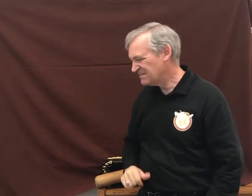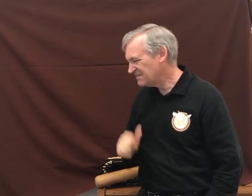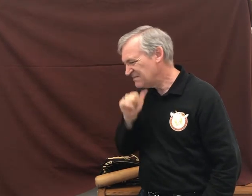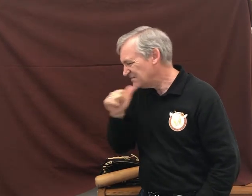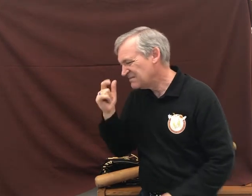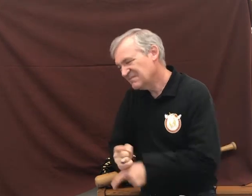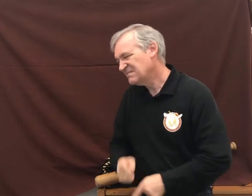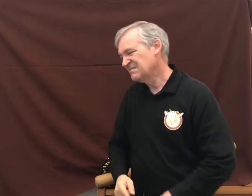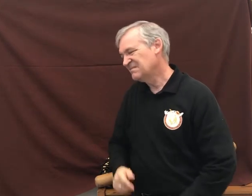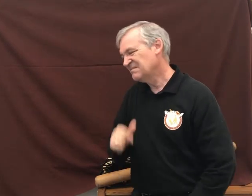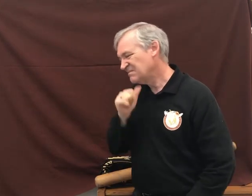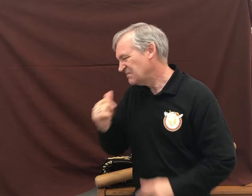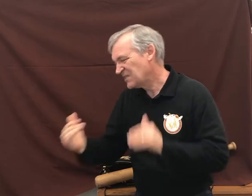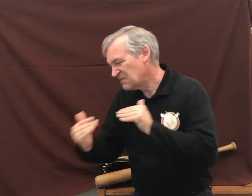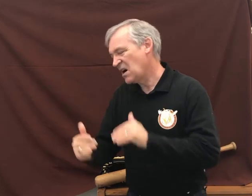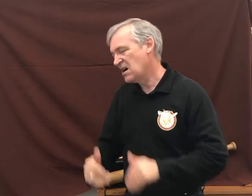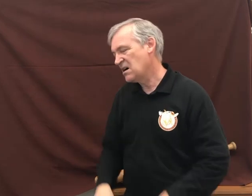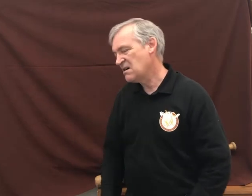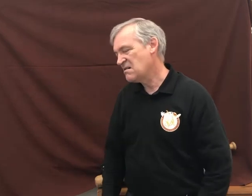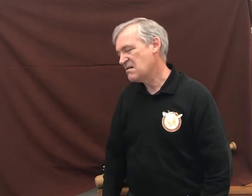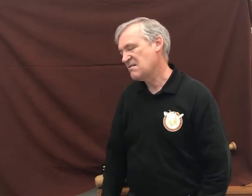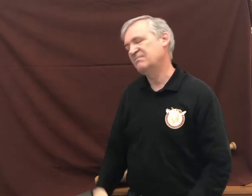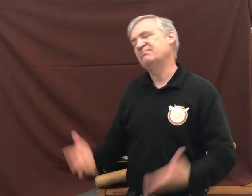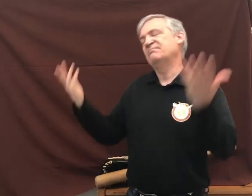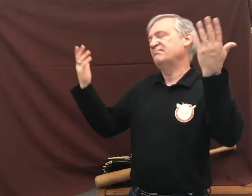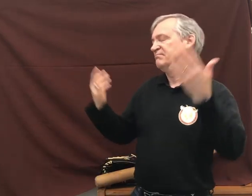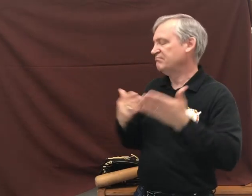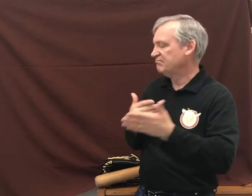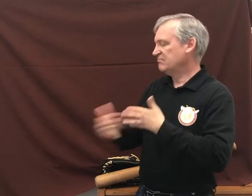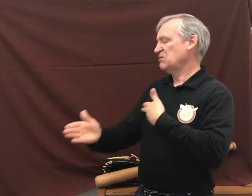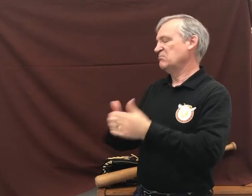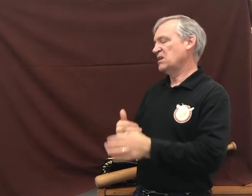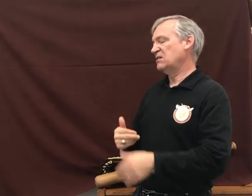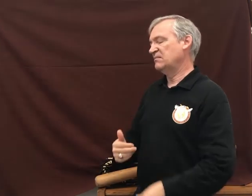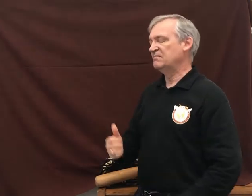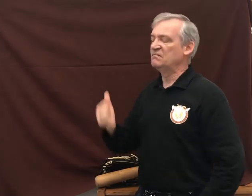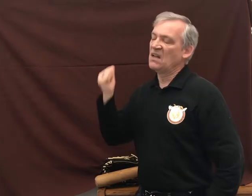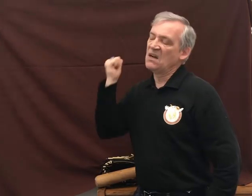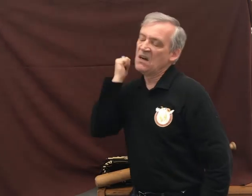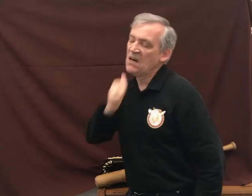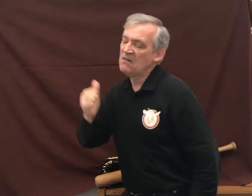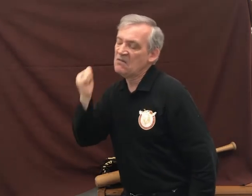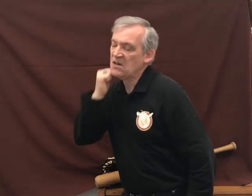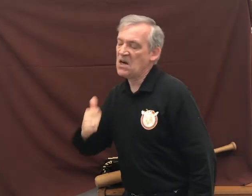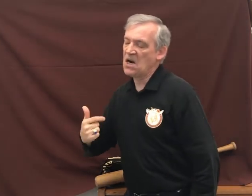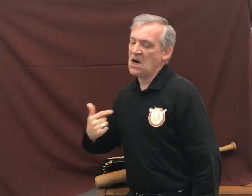It doesn't matter though, he always added. I show them every day I am as good as they are.